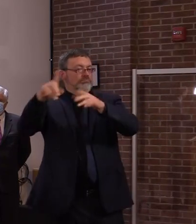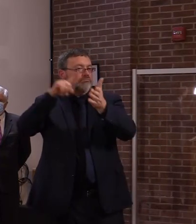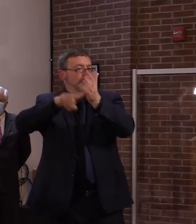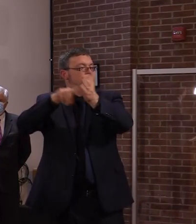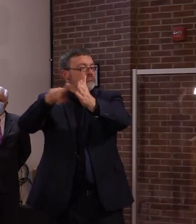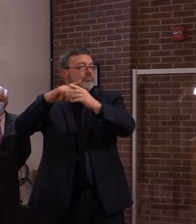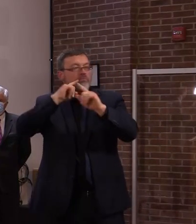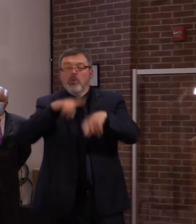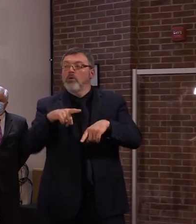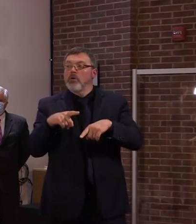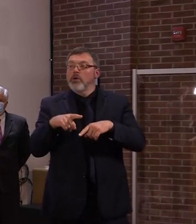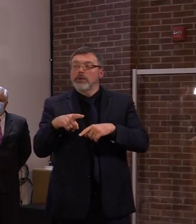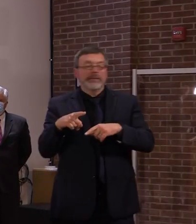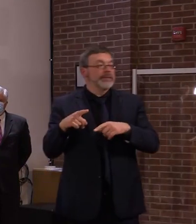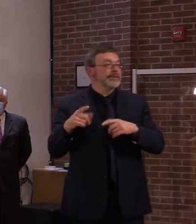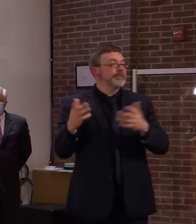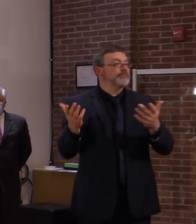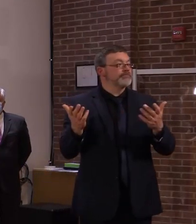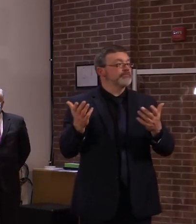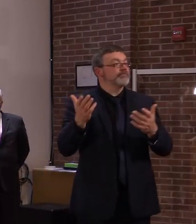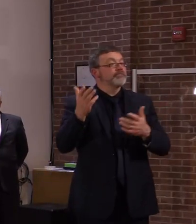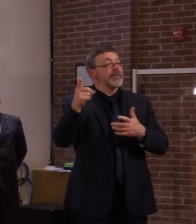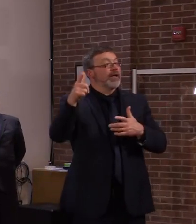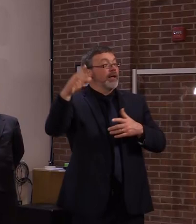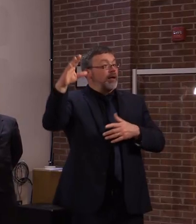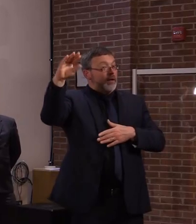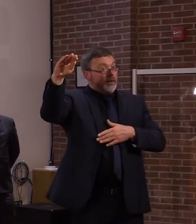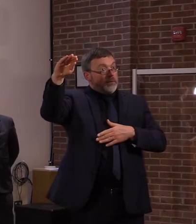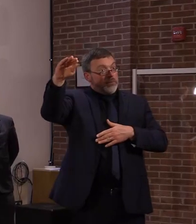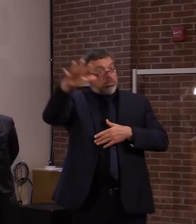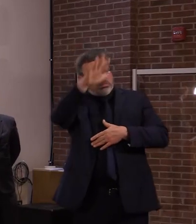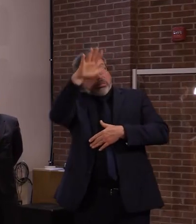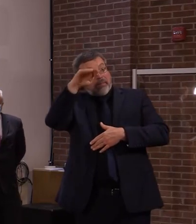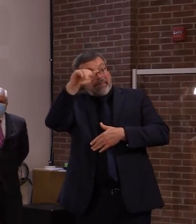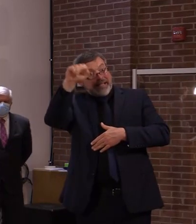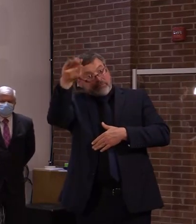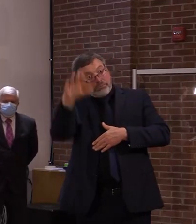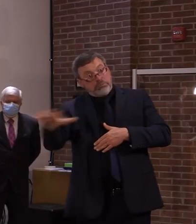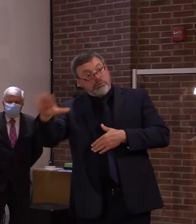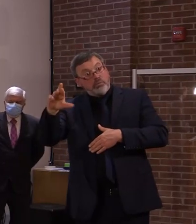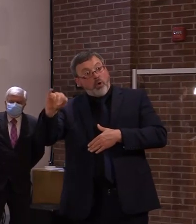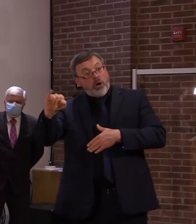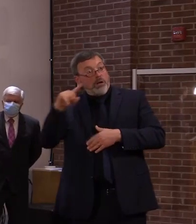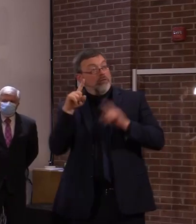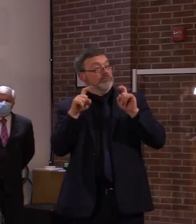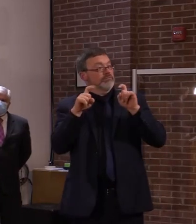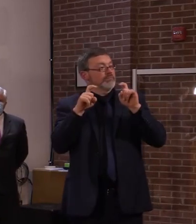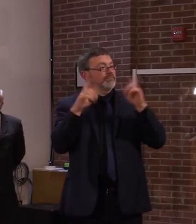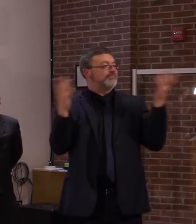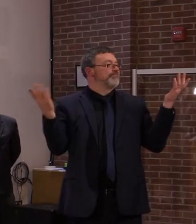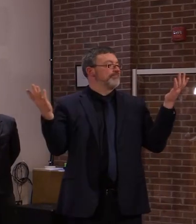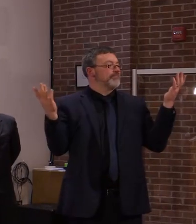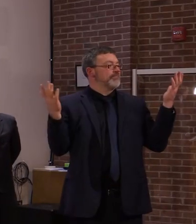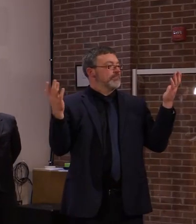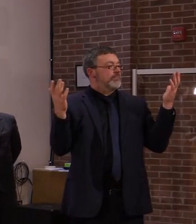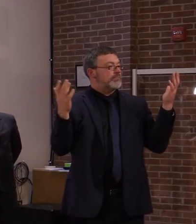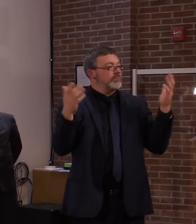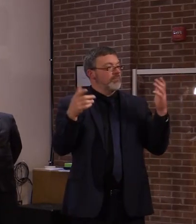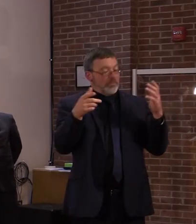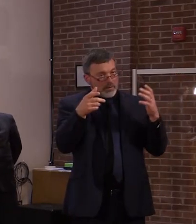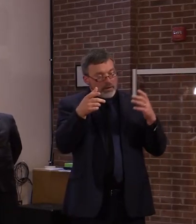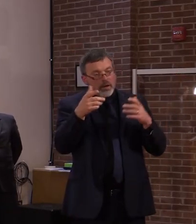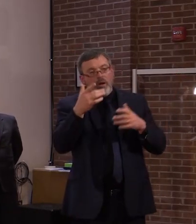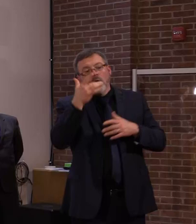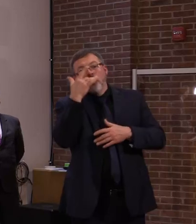big tentacles where it spread to other states, et cetera, the number of hospitalizations and deaths was very, very, very